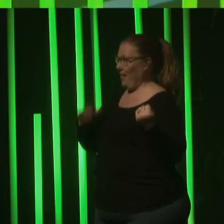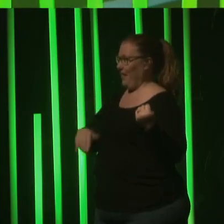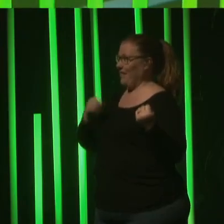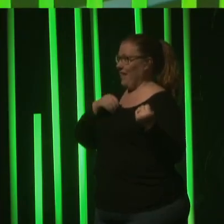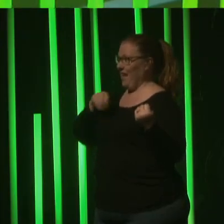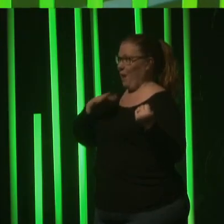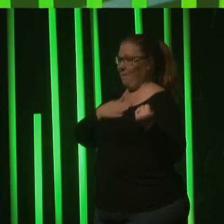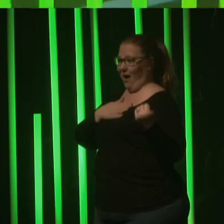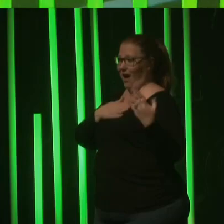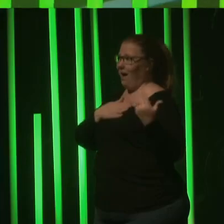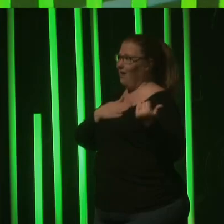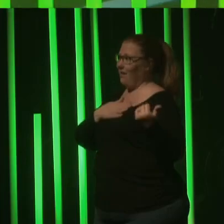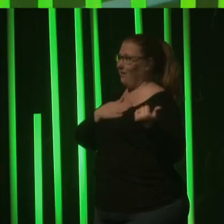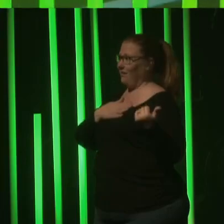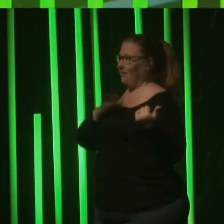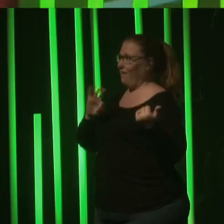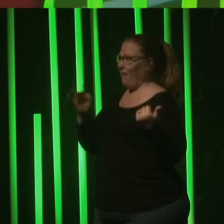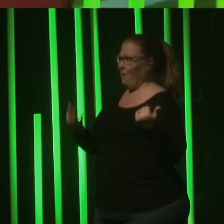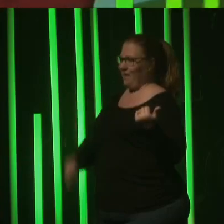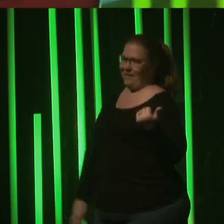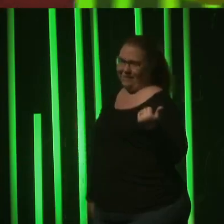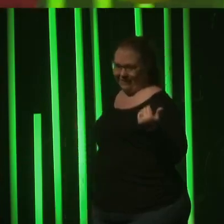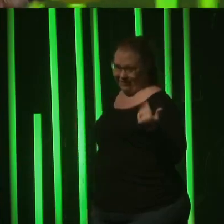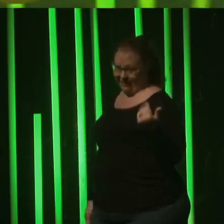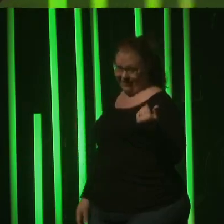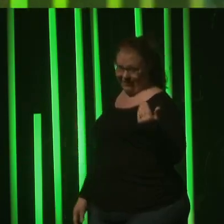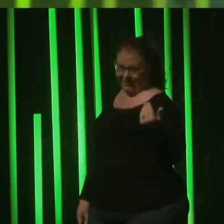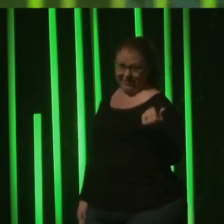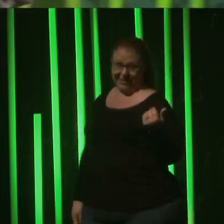my family. Mm-mm-mm.